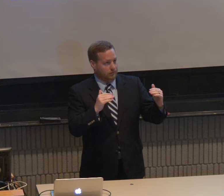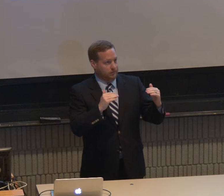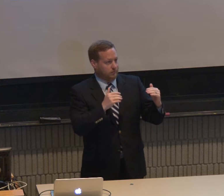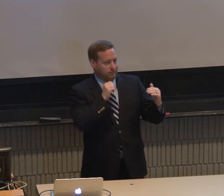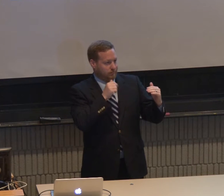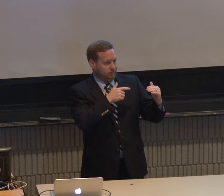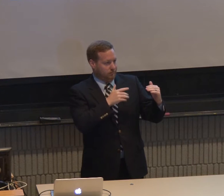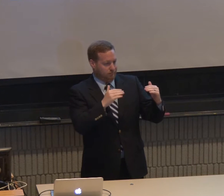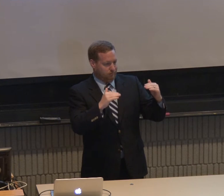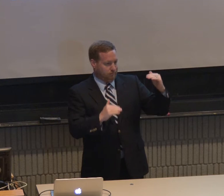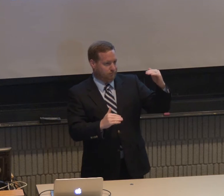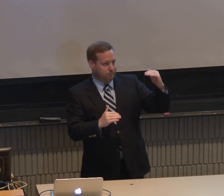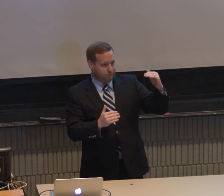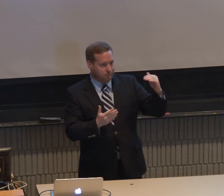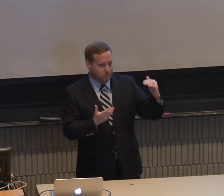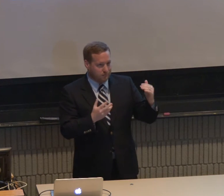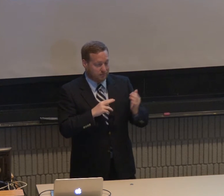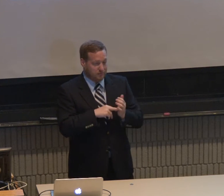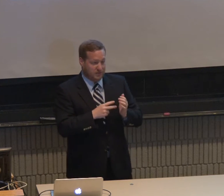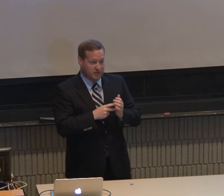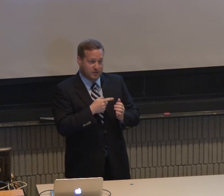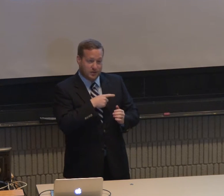that, 45 to 50%.